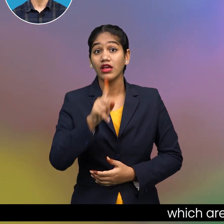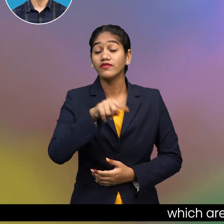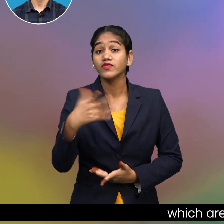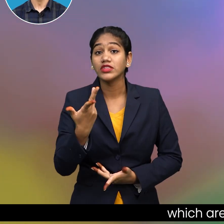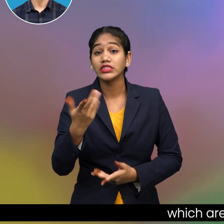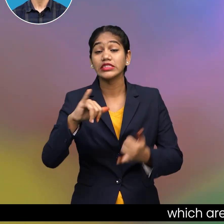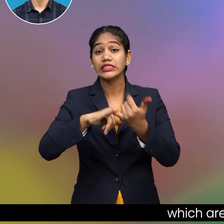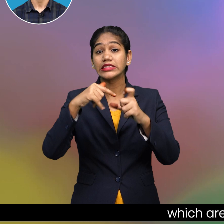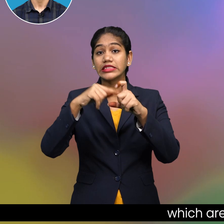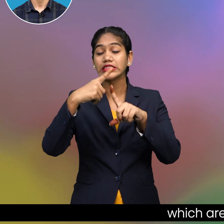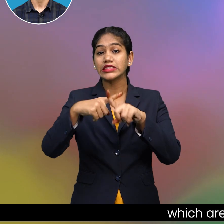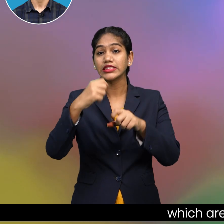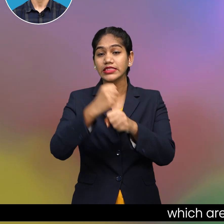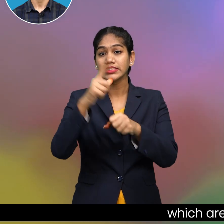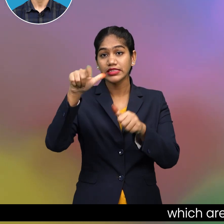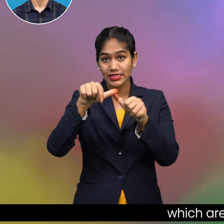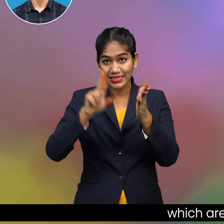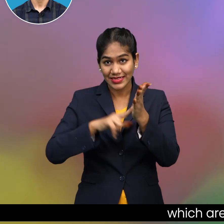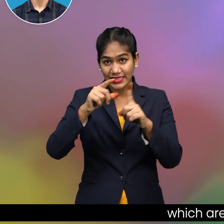which are the sex glands.